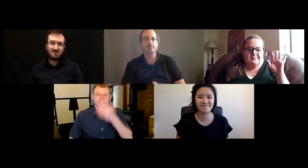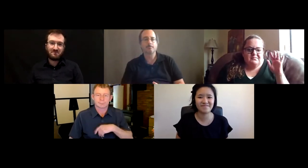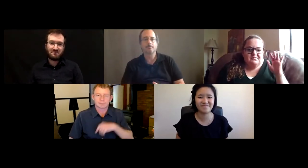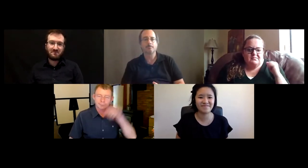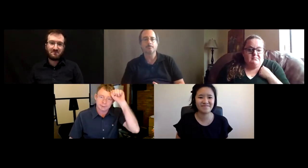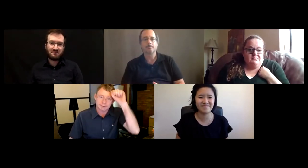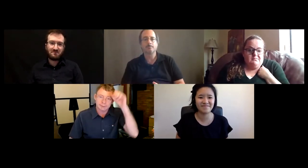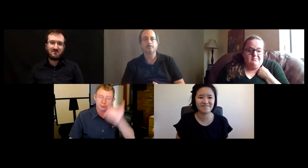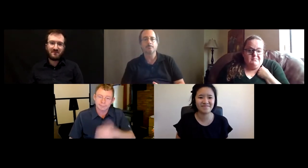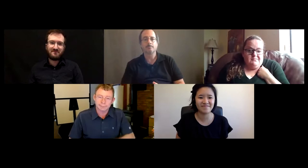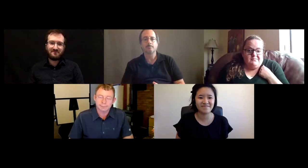negotiation.